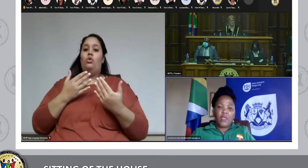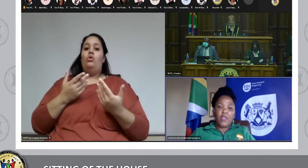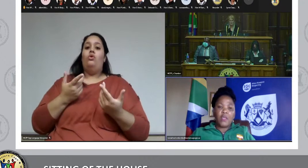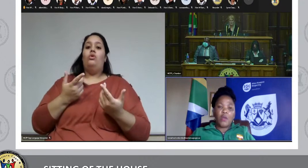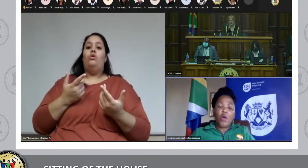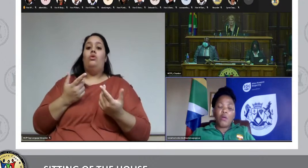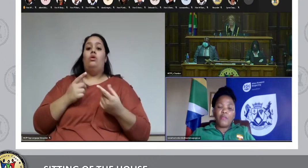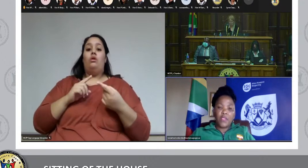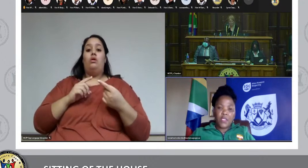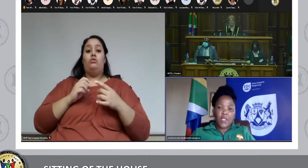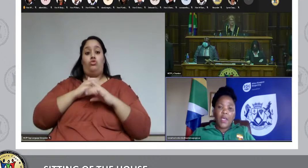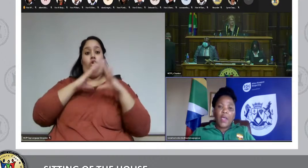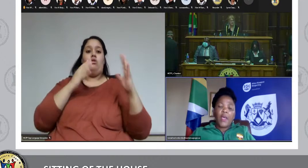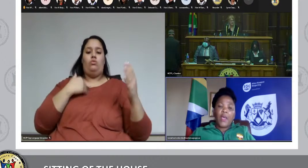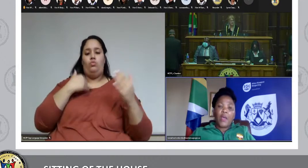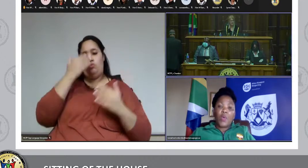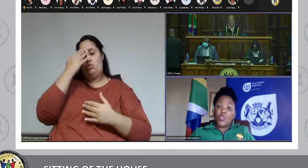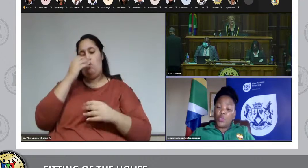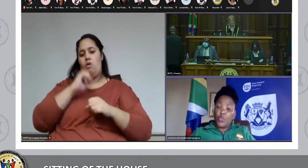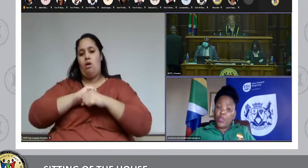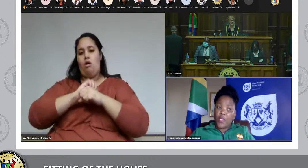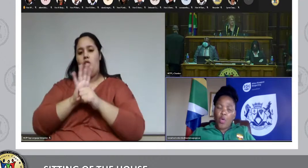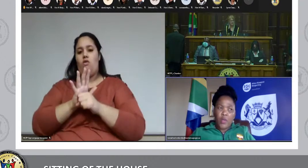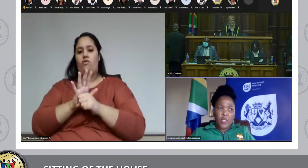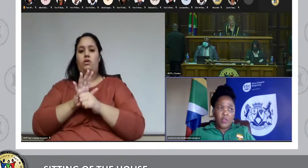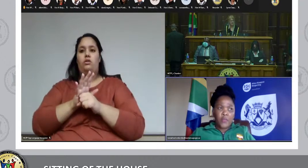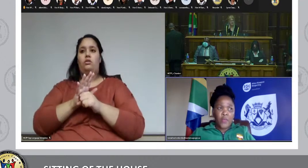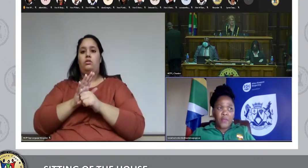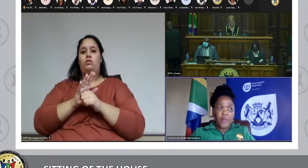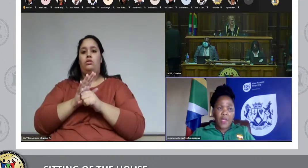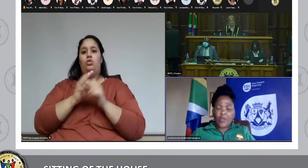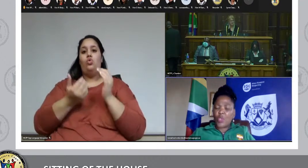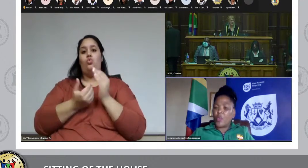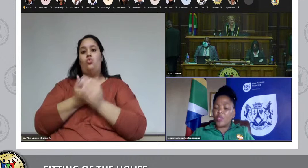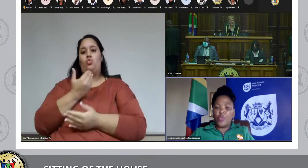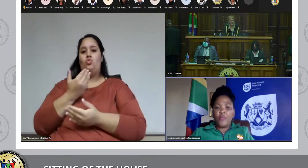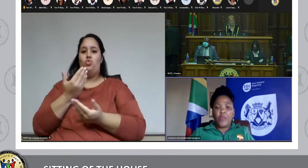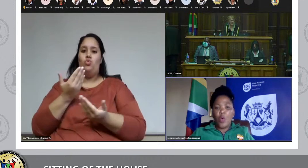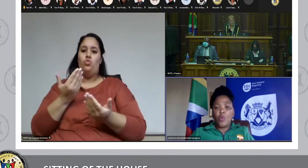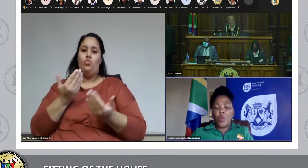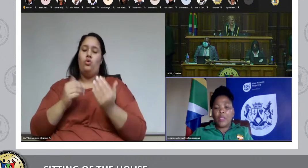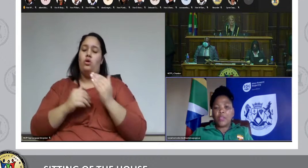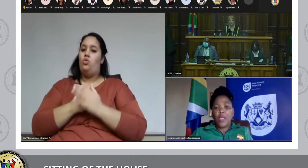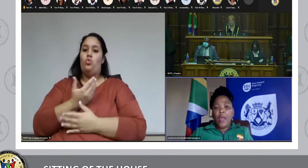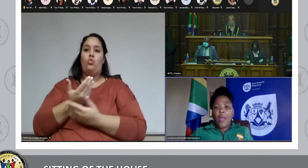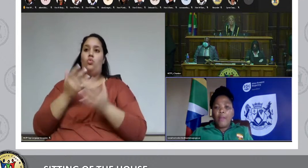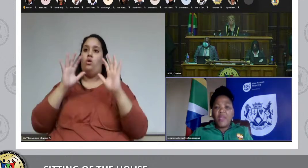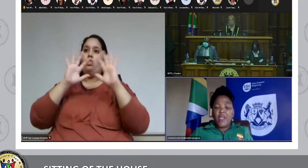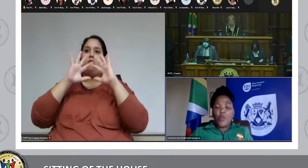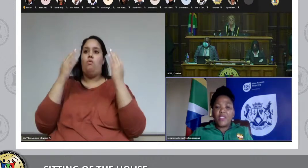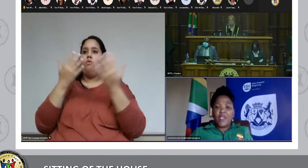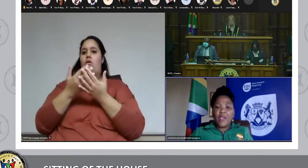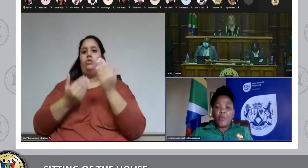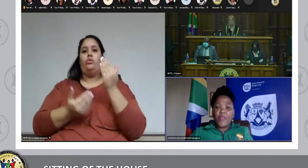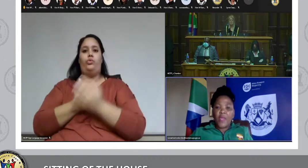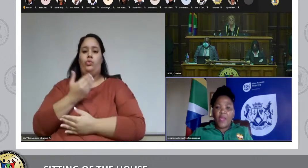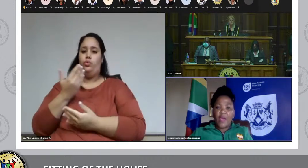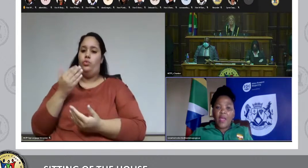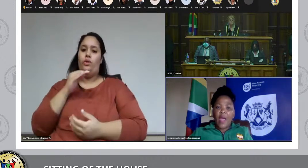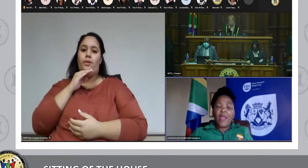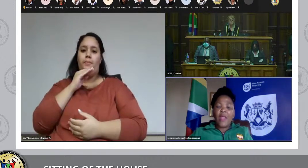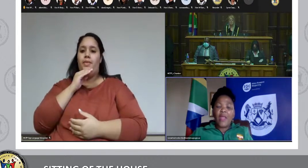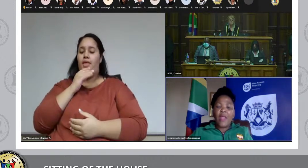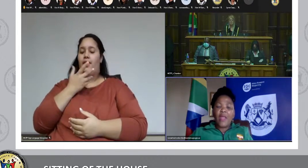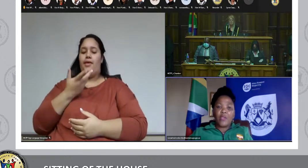that the COVID was new in the context of South Africa, actually was new in the whole world, meaning we're dealing with